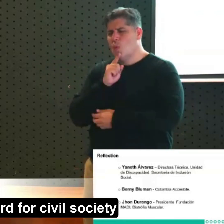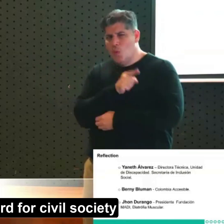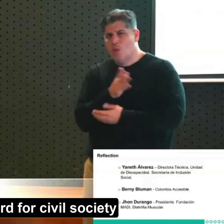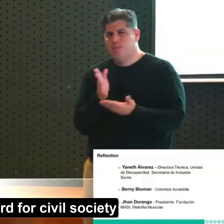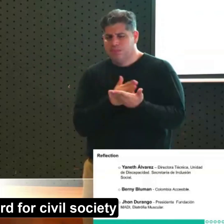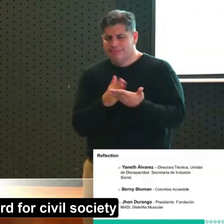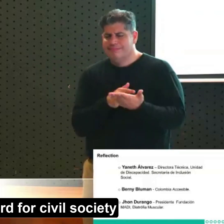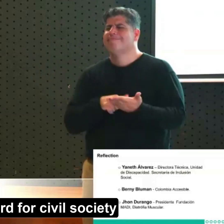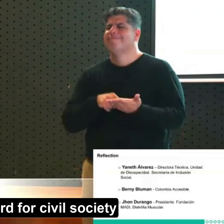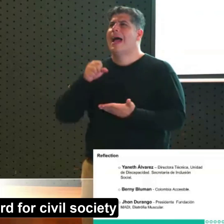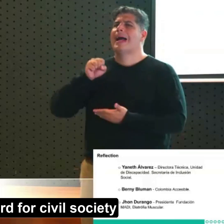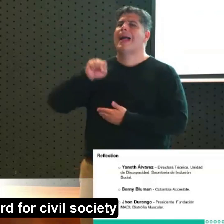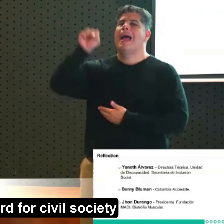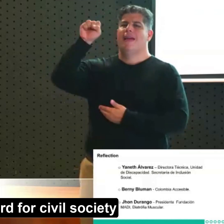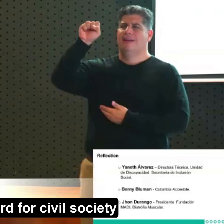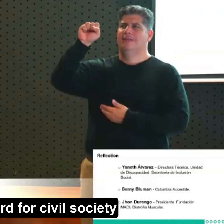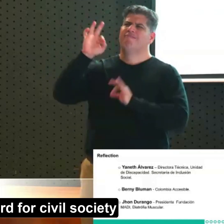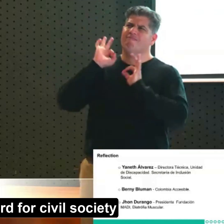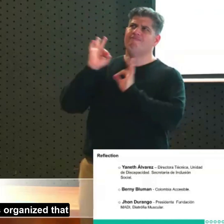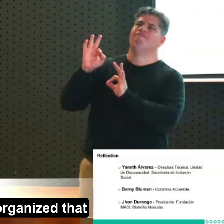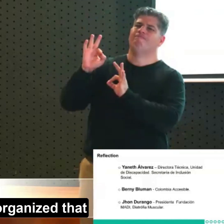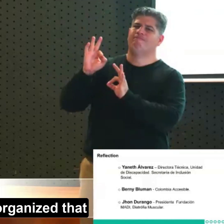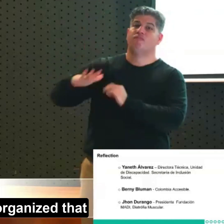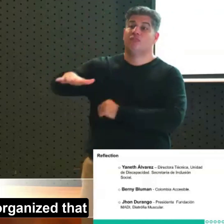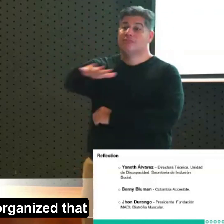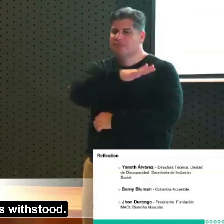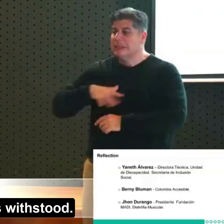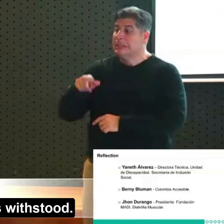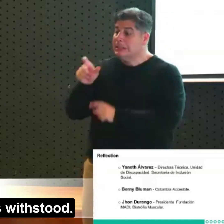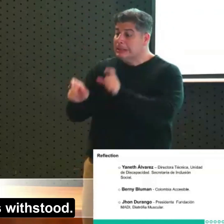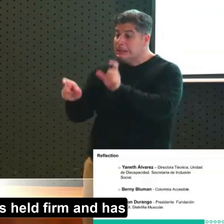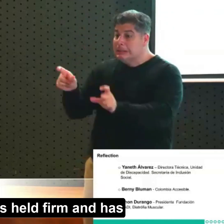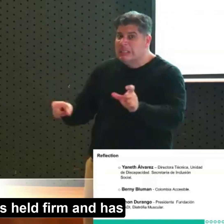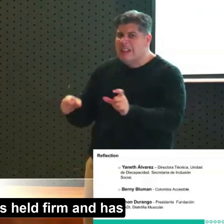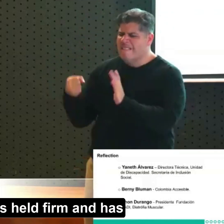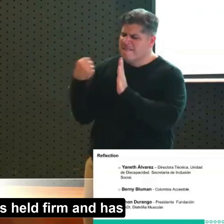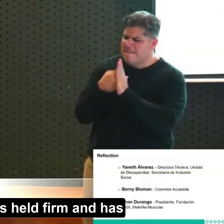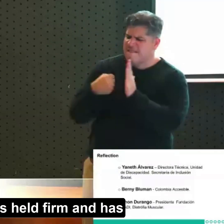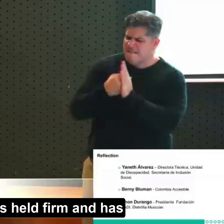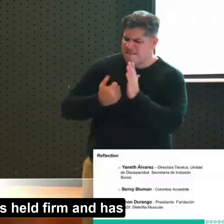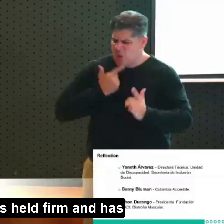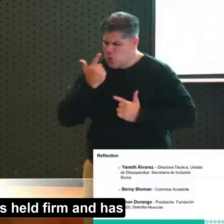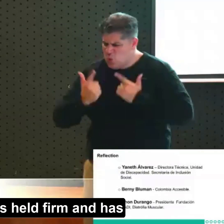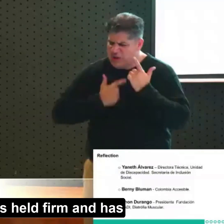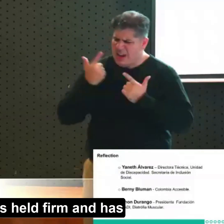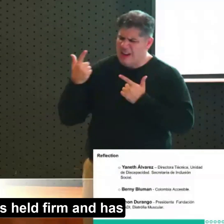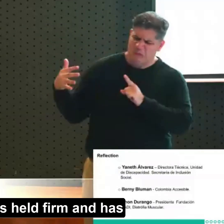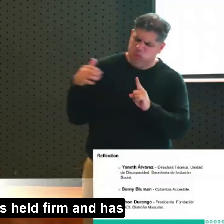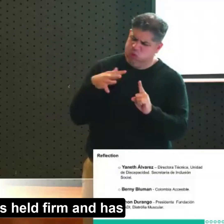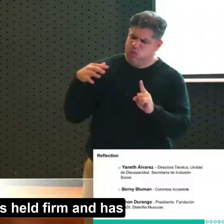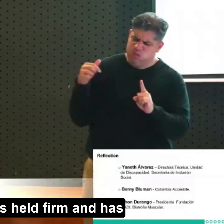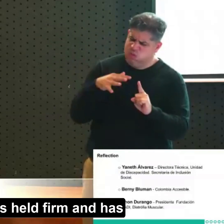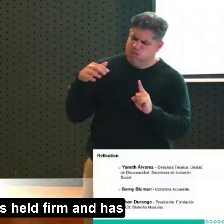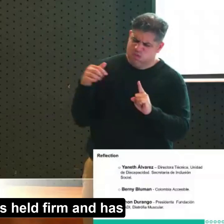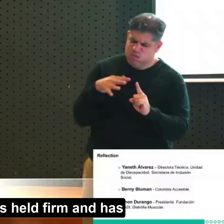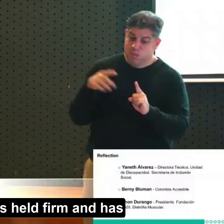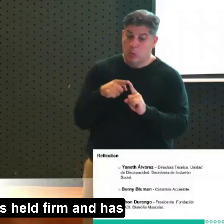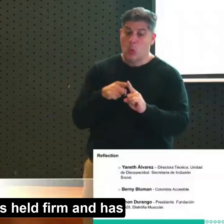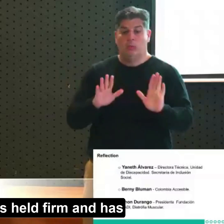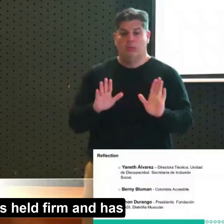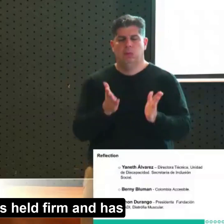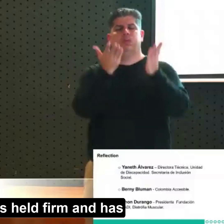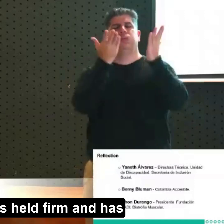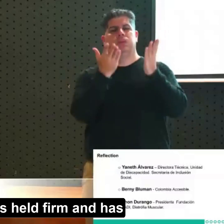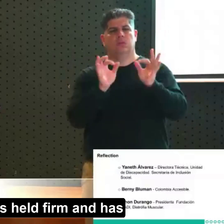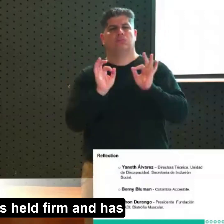a reward for civil society that is organized, that has withstood the test, has held firm,